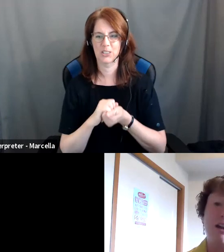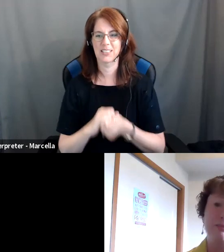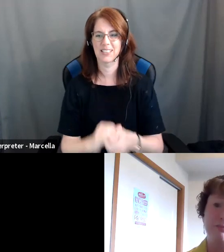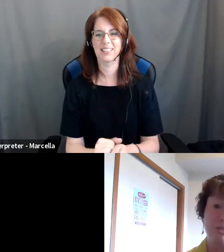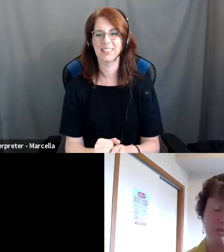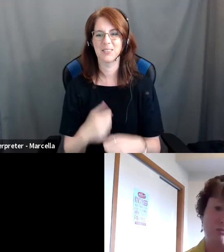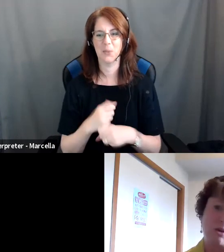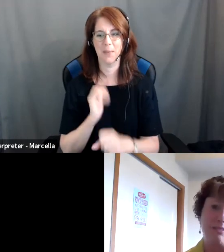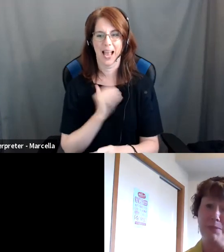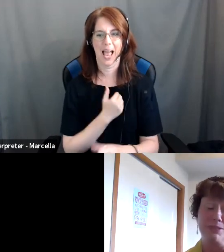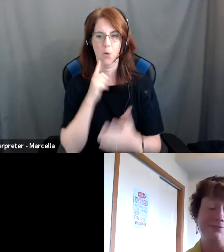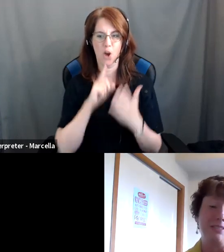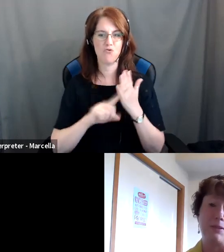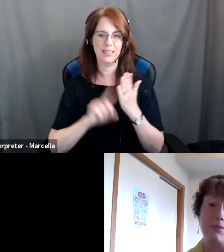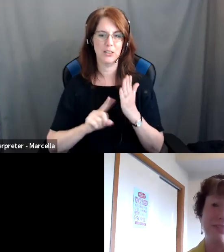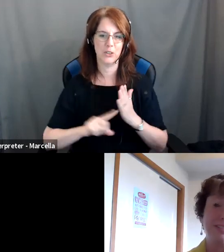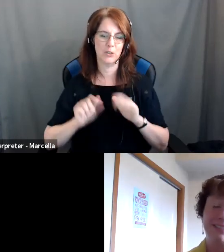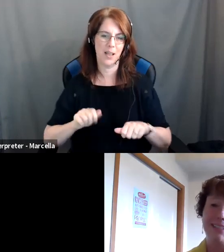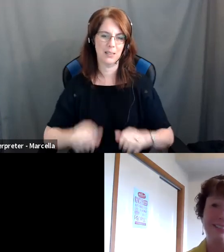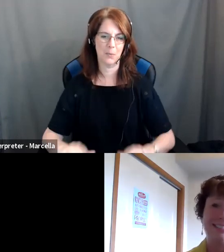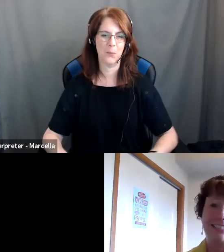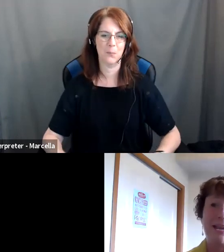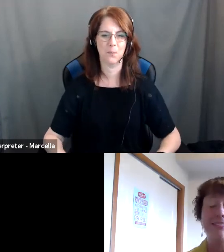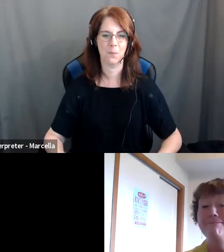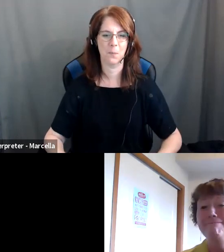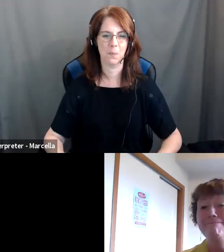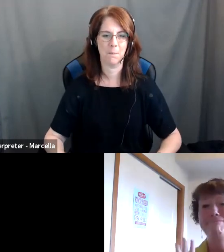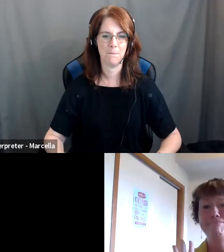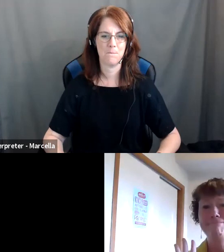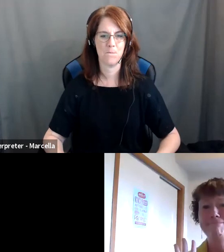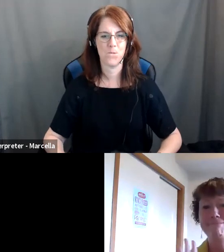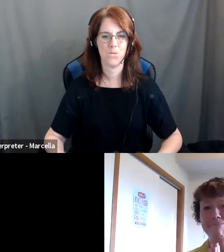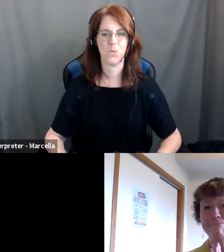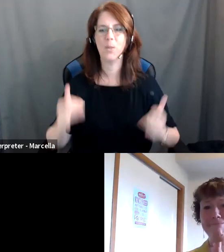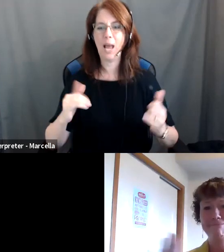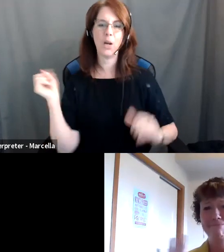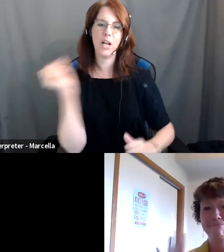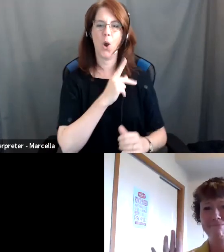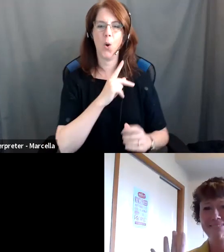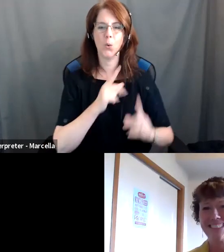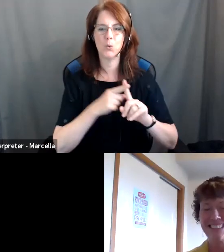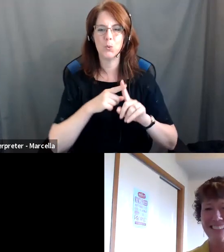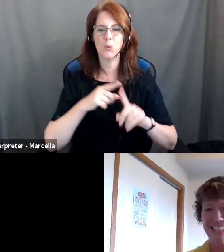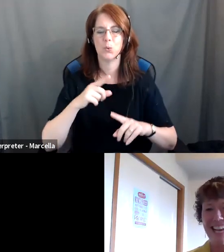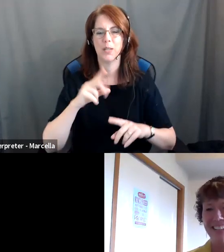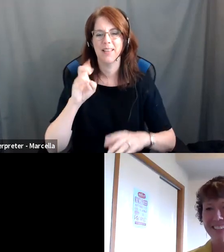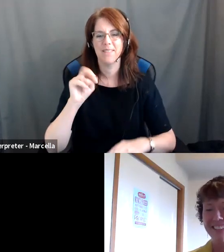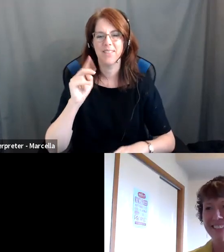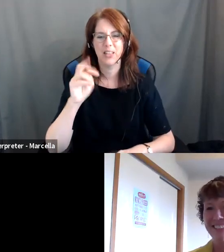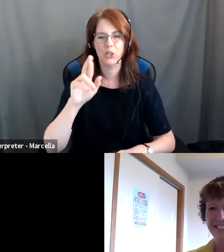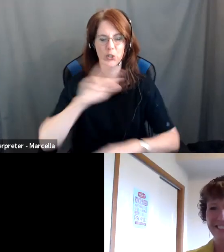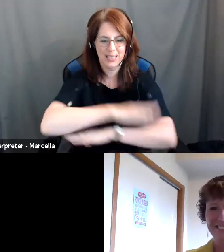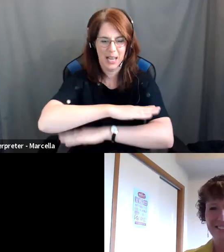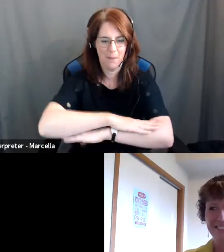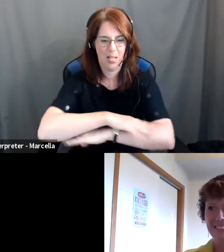make our research possible. So it's great. We're going to go get on our vendor table room, I think. Do we stay Yeah. on,